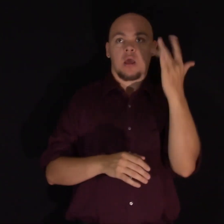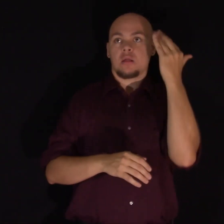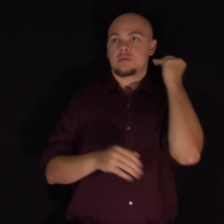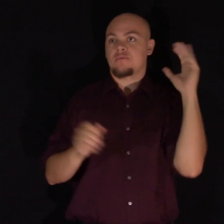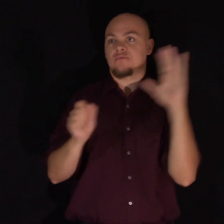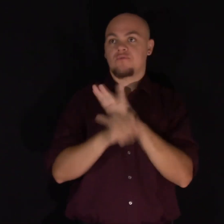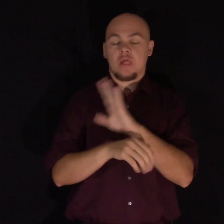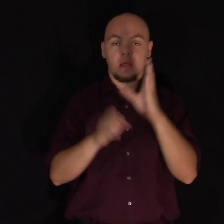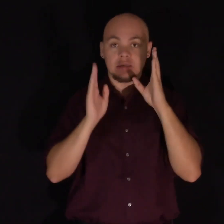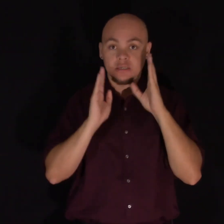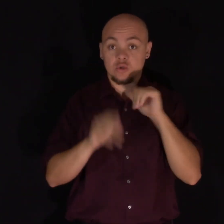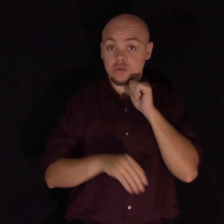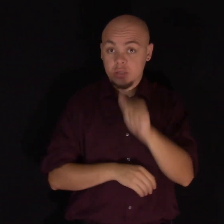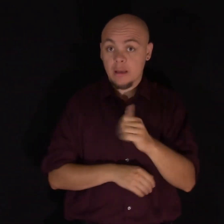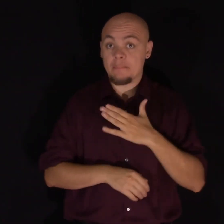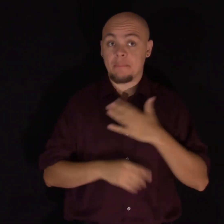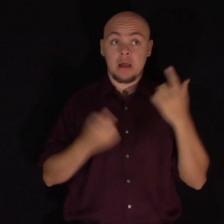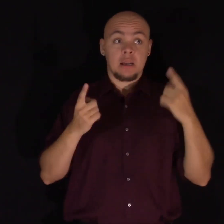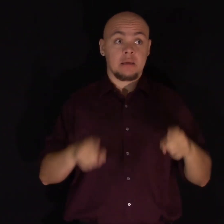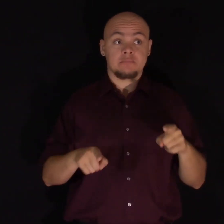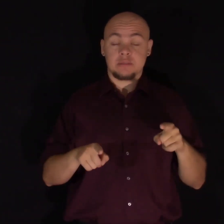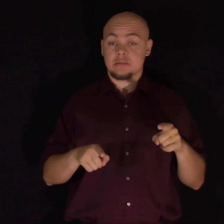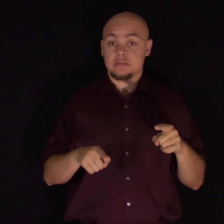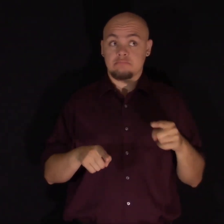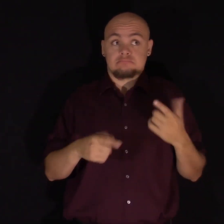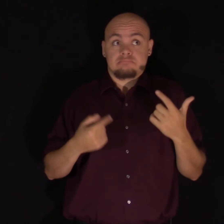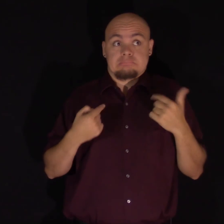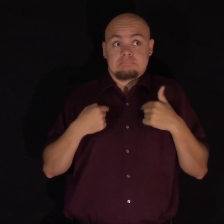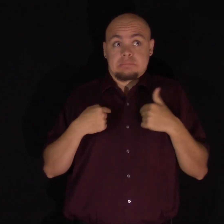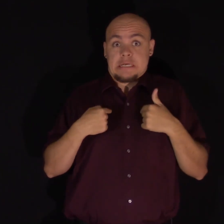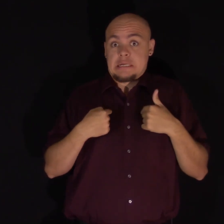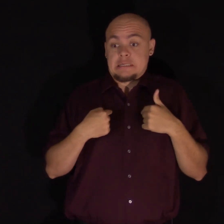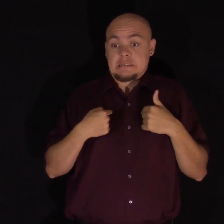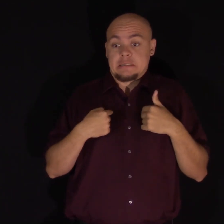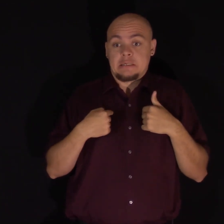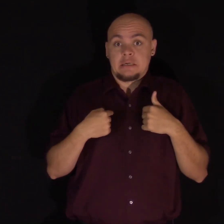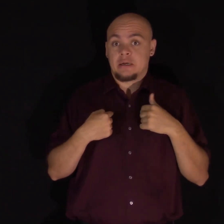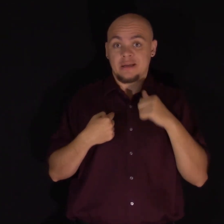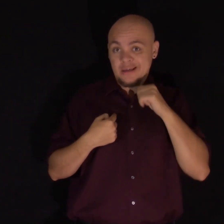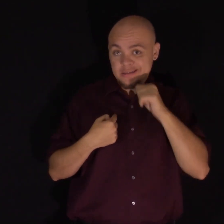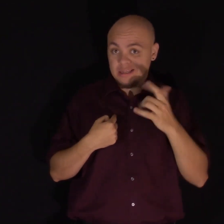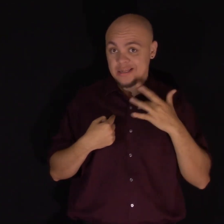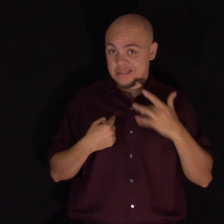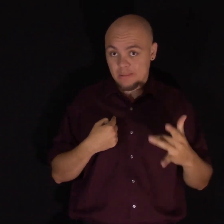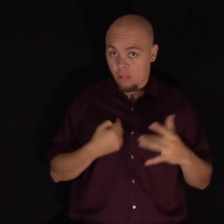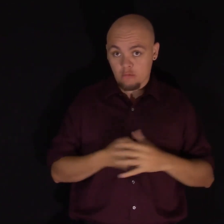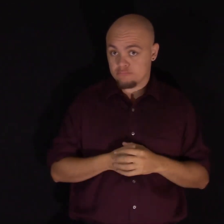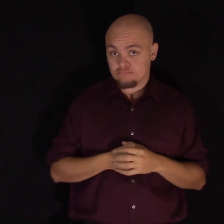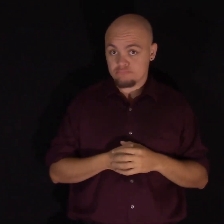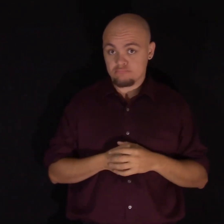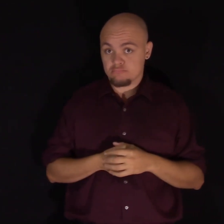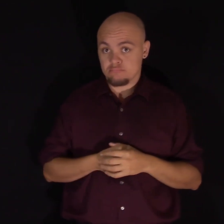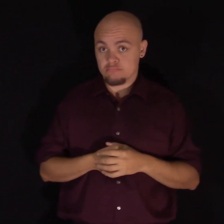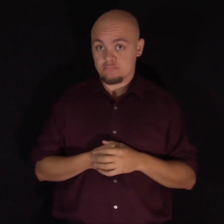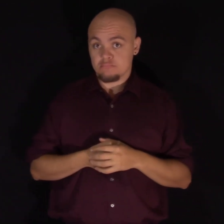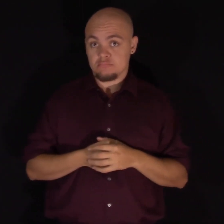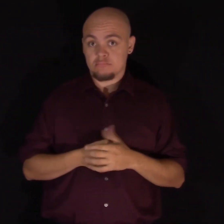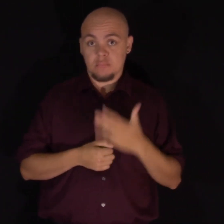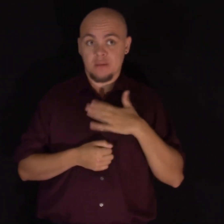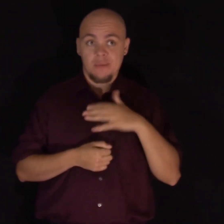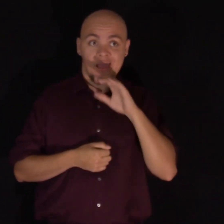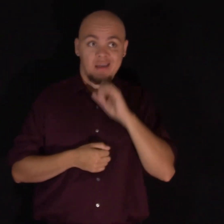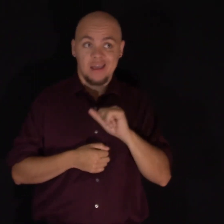attention. Mine happens to be something that is not necessarily stereotypic of my age and